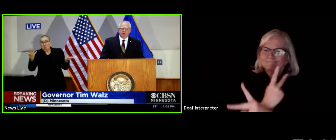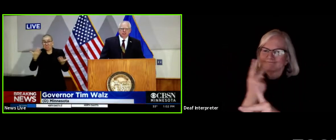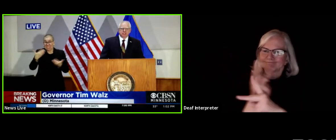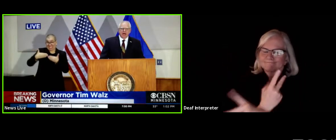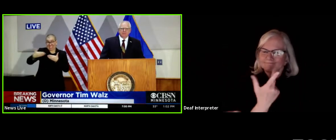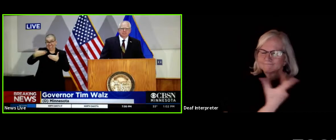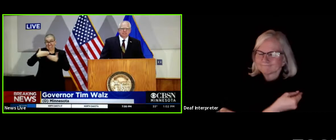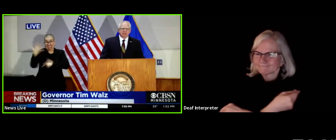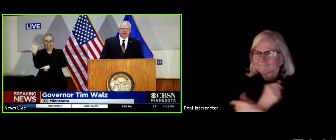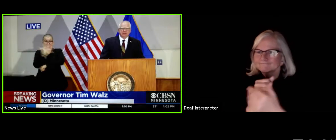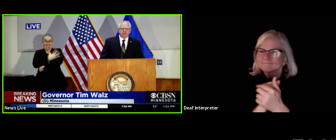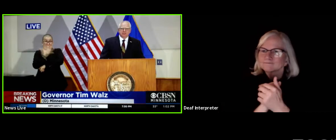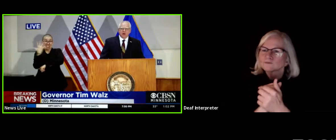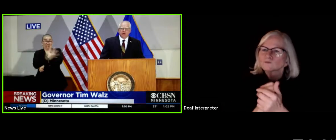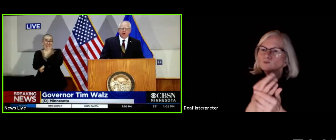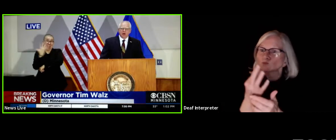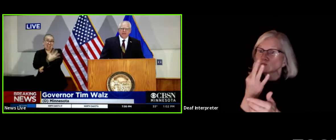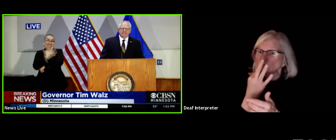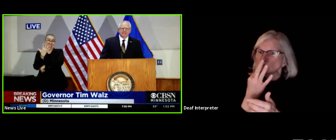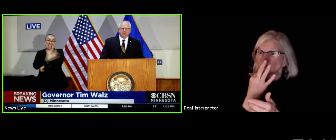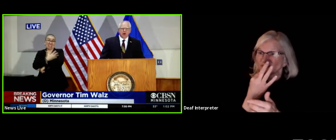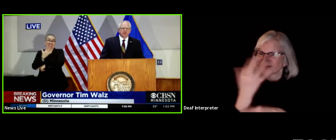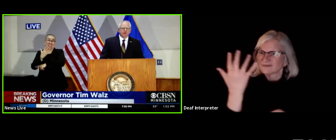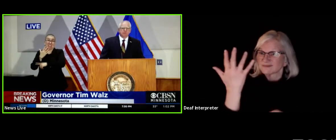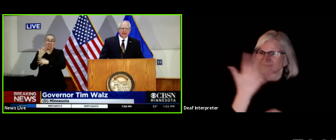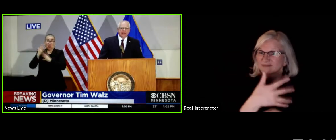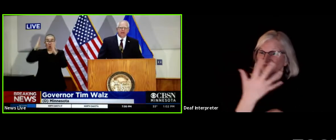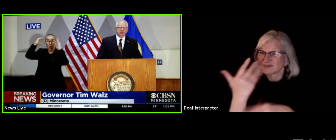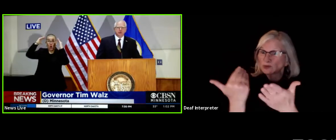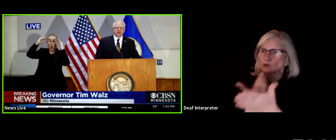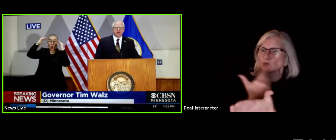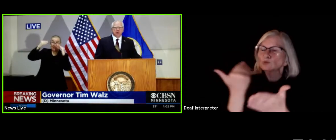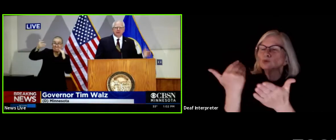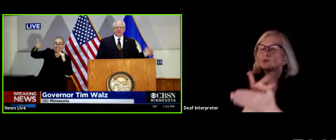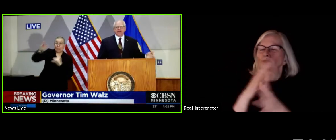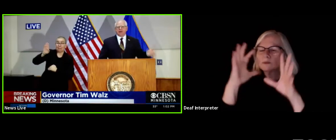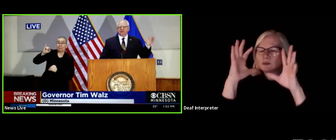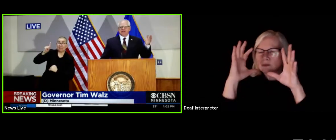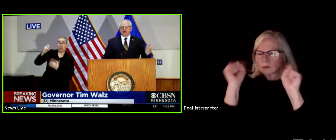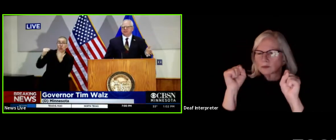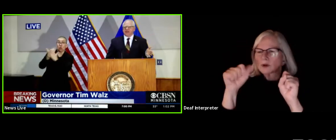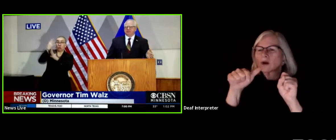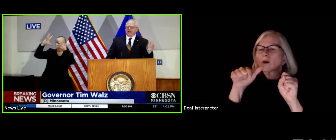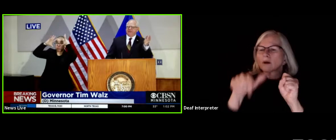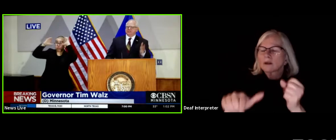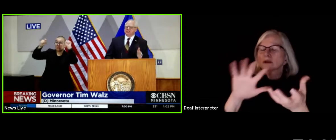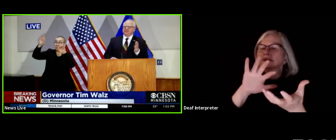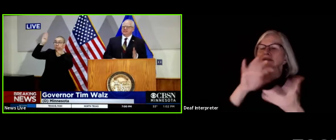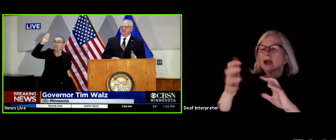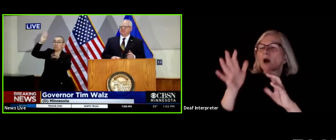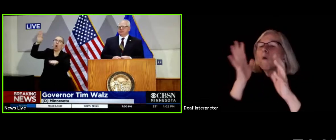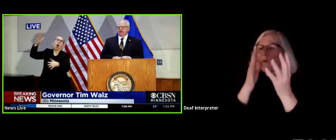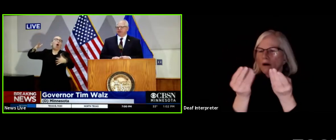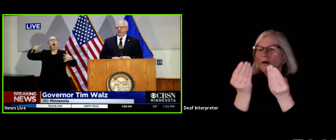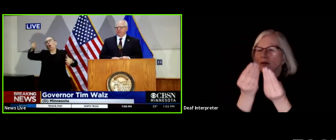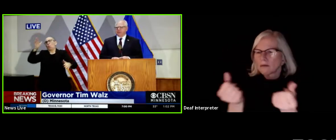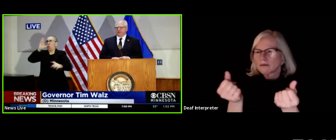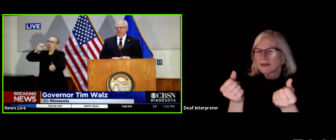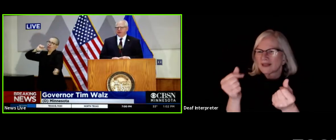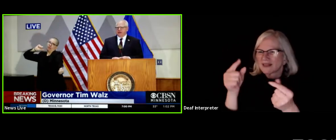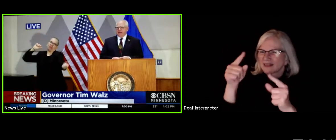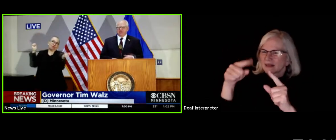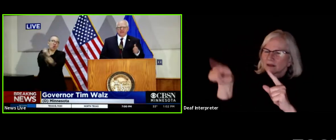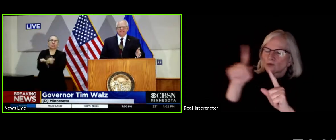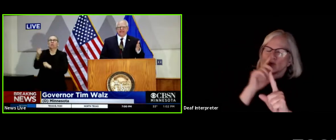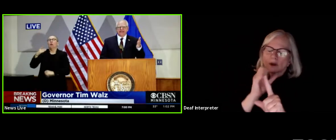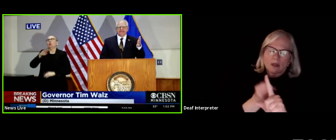for the first time since the pandemic started a cohesive long-term plan to address both economics, health, safety, and the state's needs to be able to implement